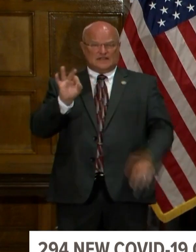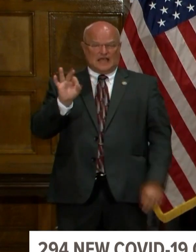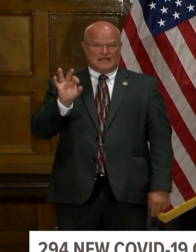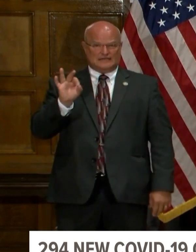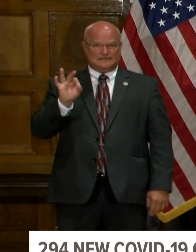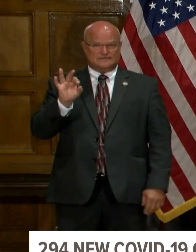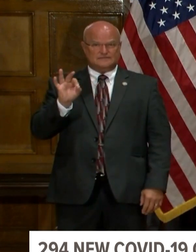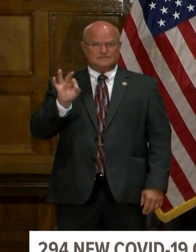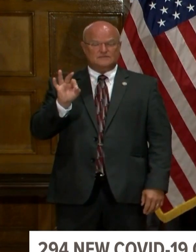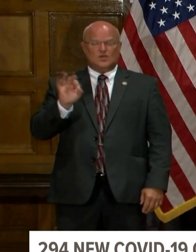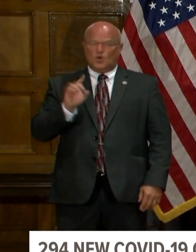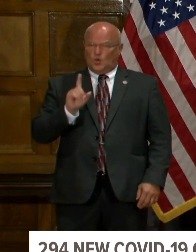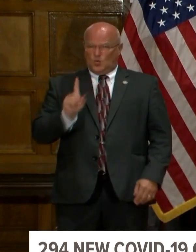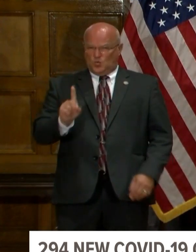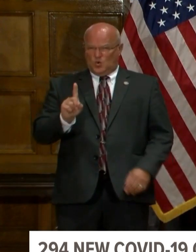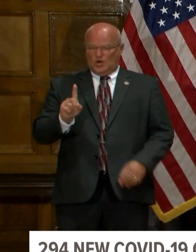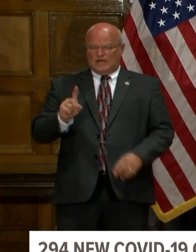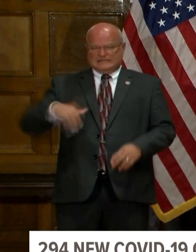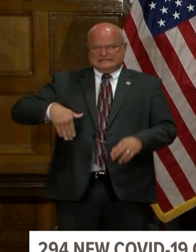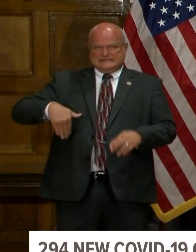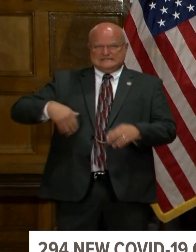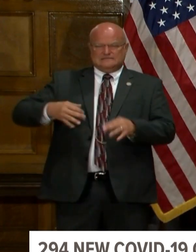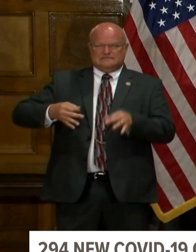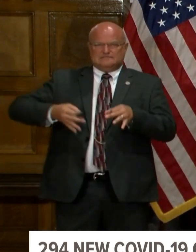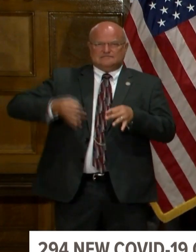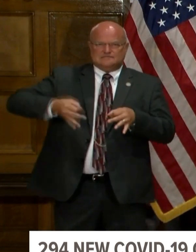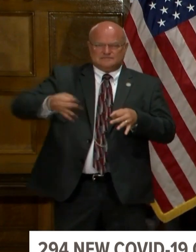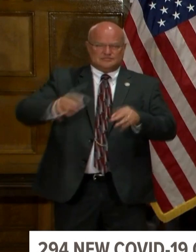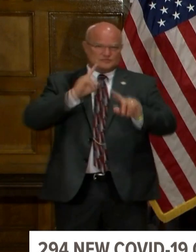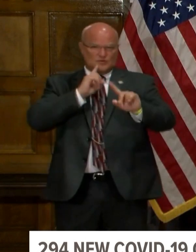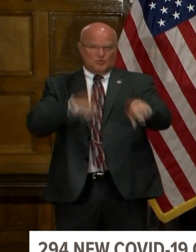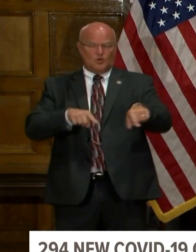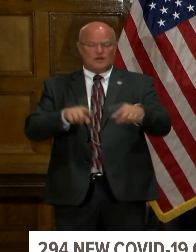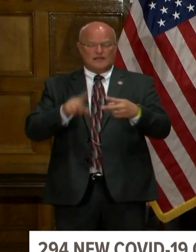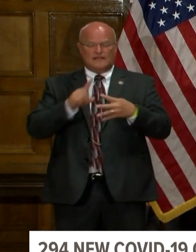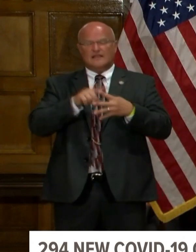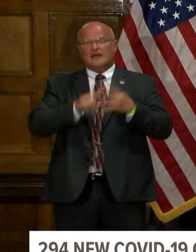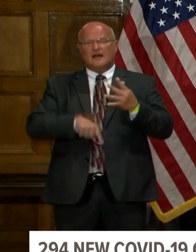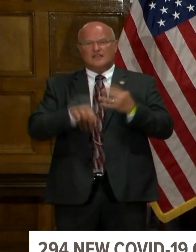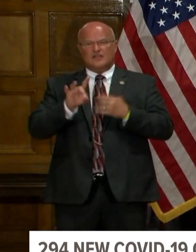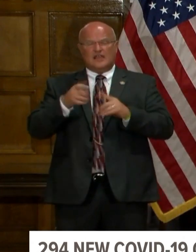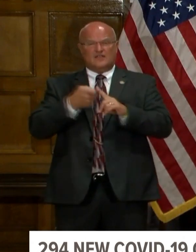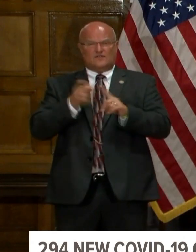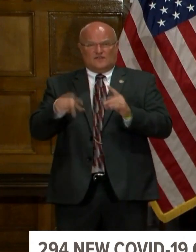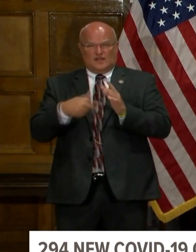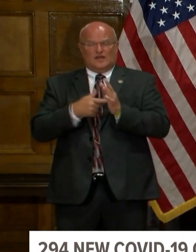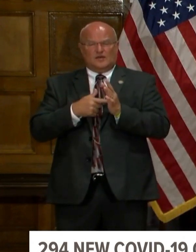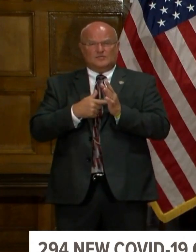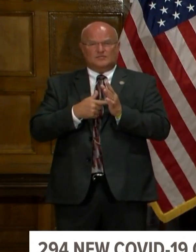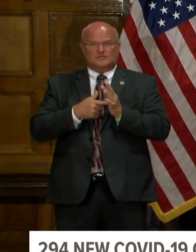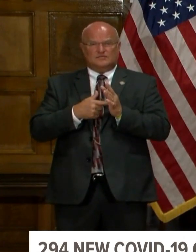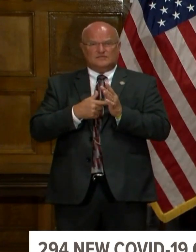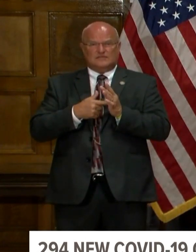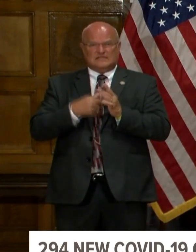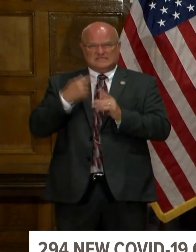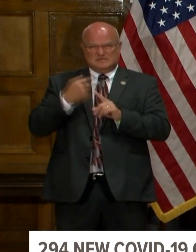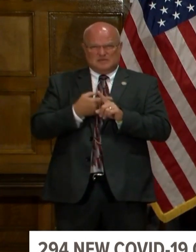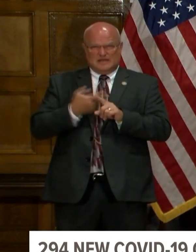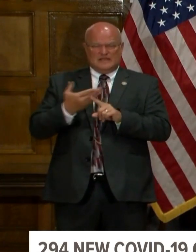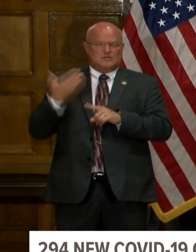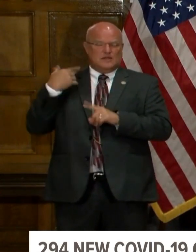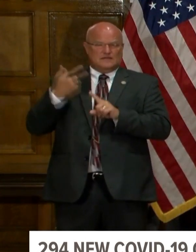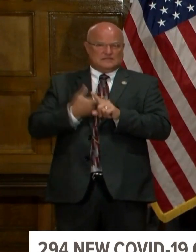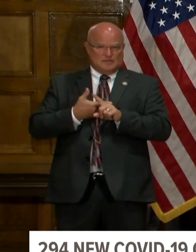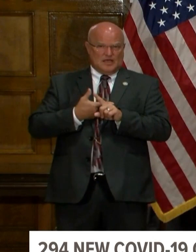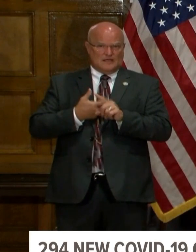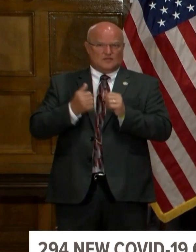9. One of those is a delayed reporting, and the others are from this month and previous